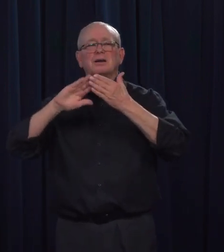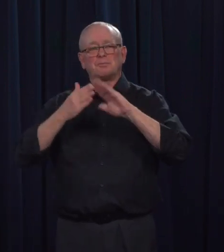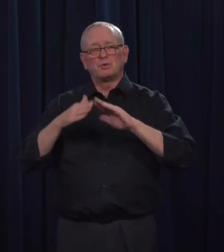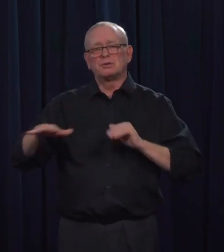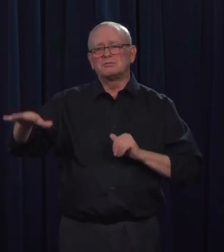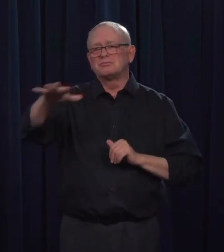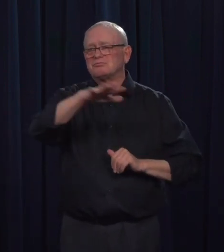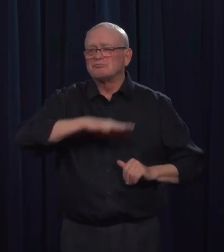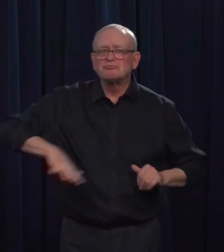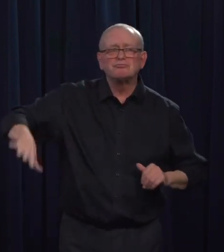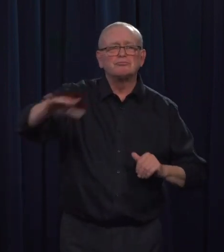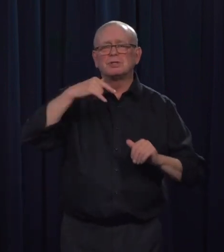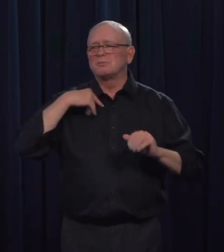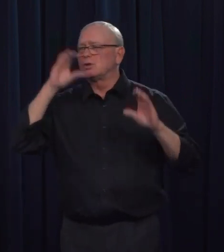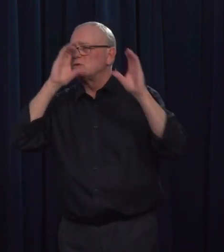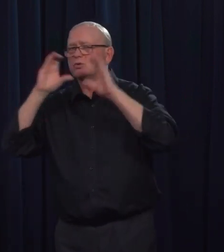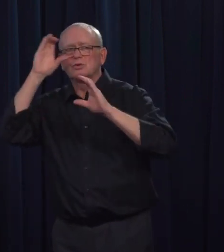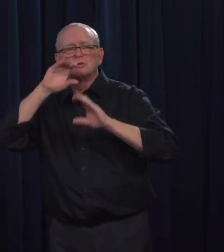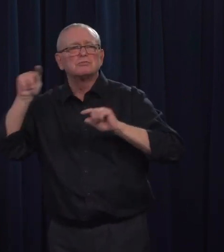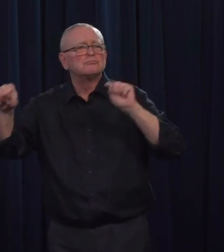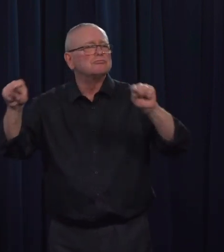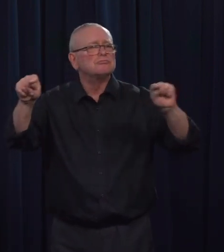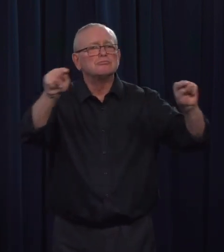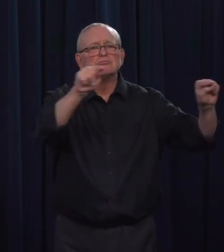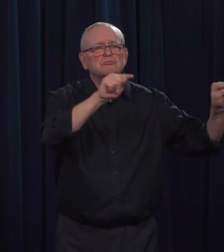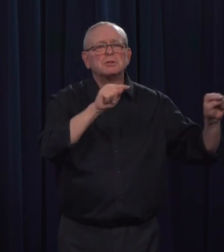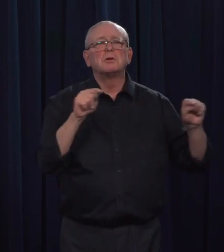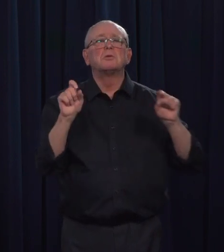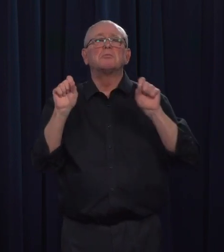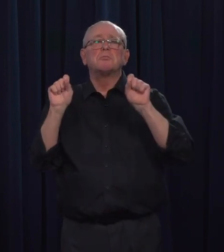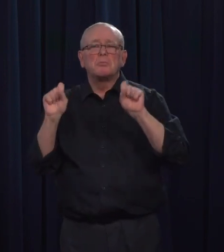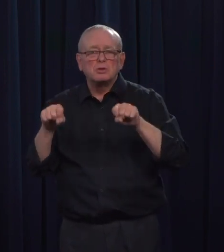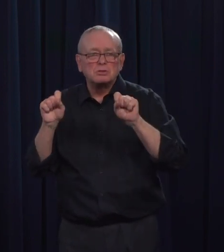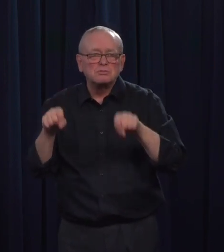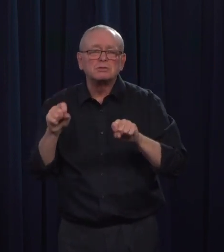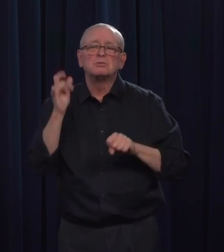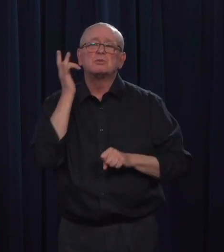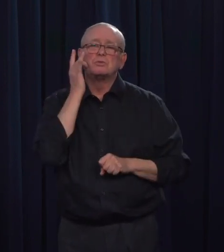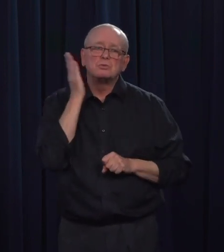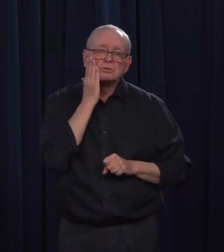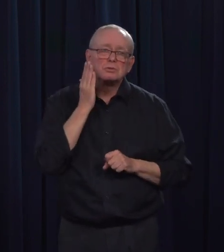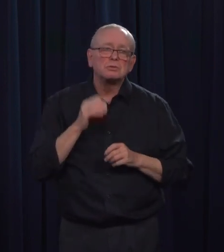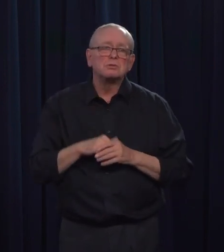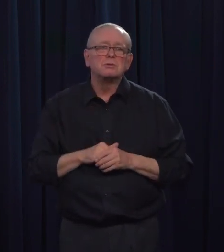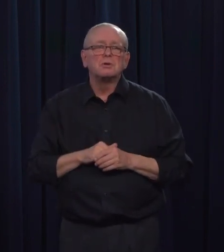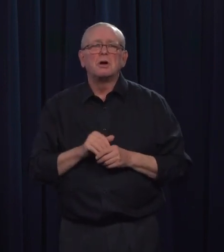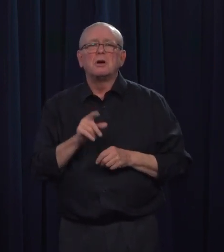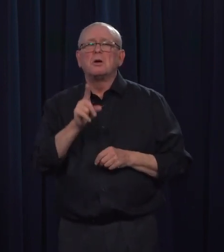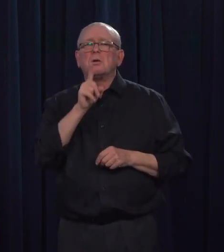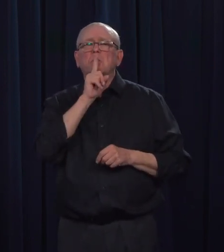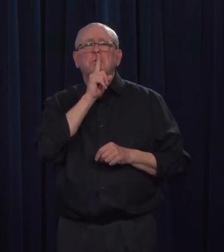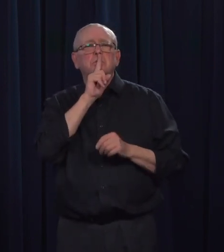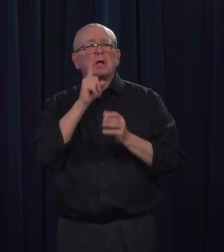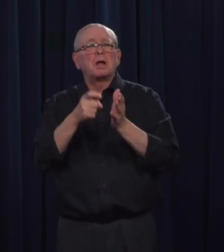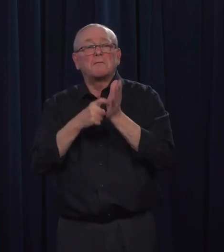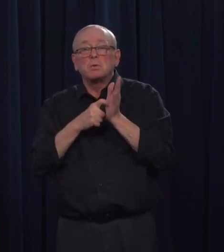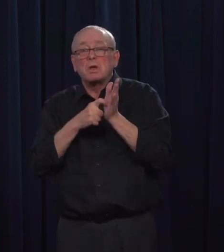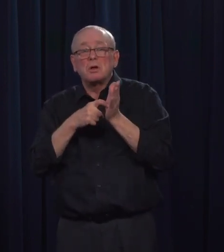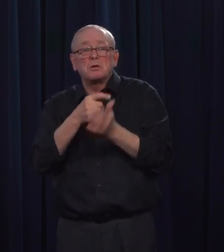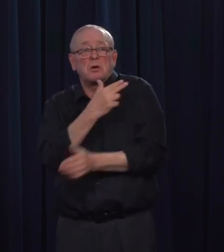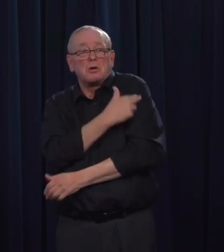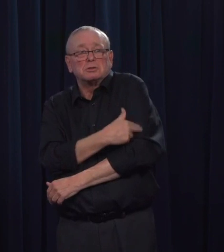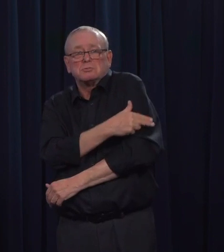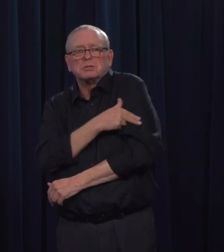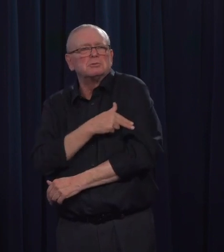require hospitalization, but we may have individuals who are diagnosed with COVID-19 who are living in a circumstance where we